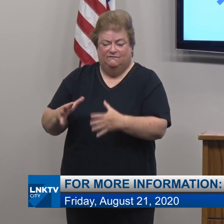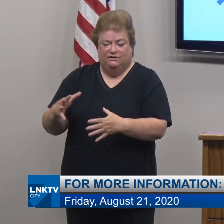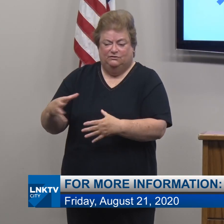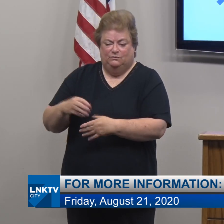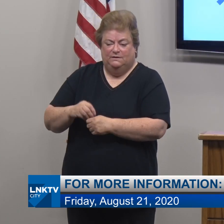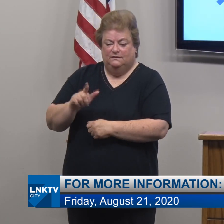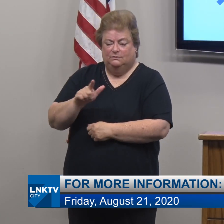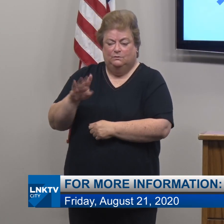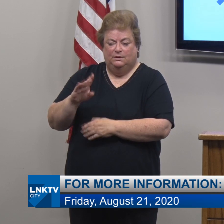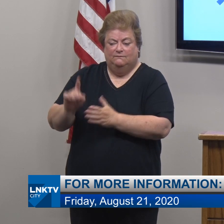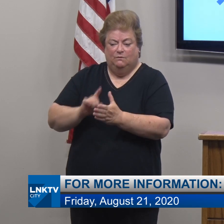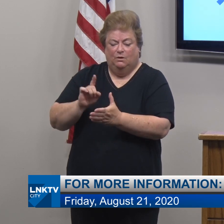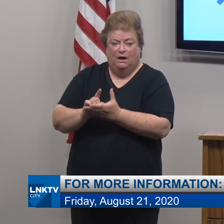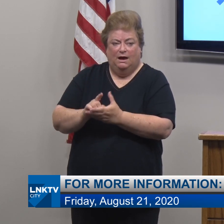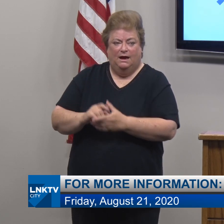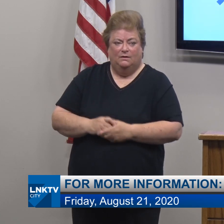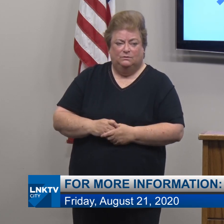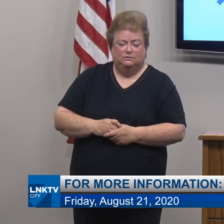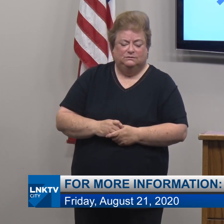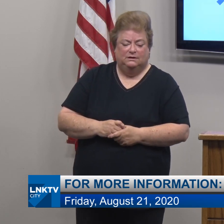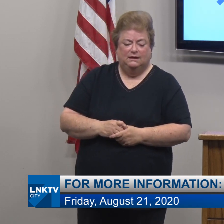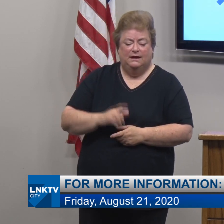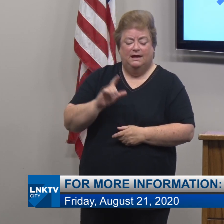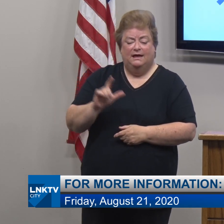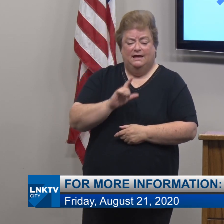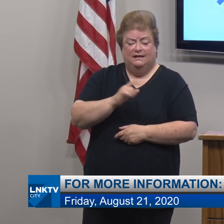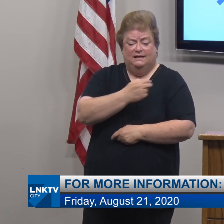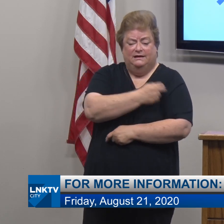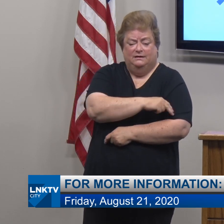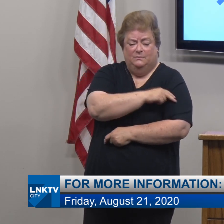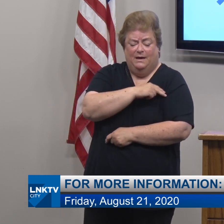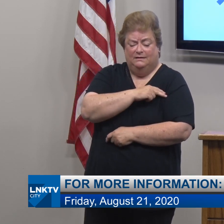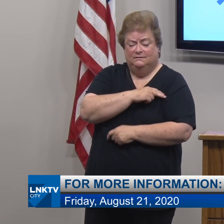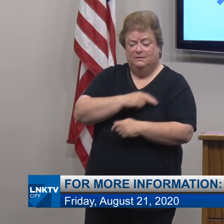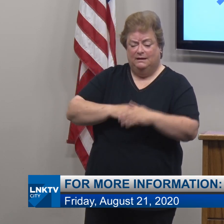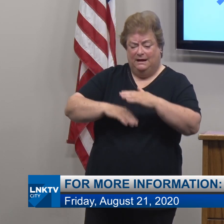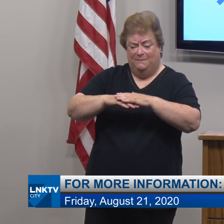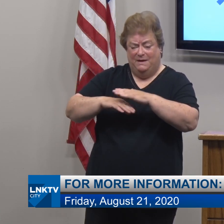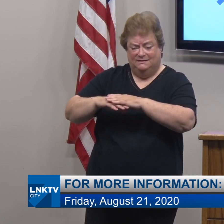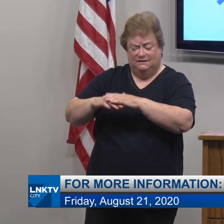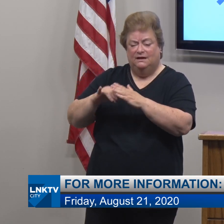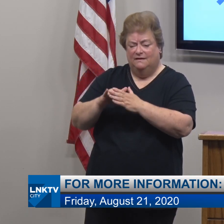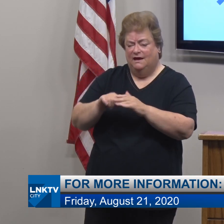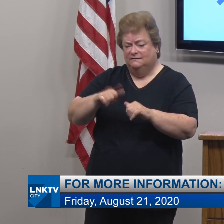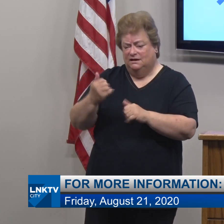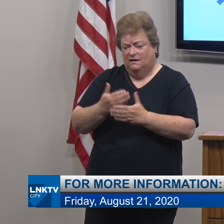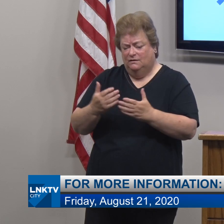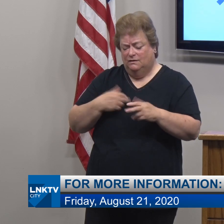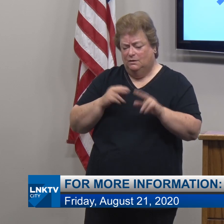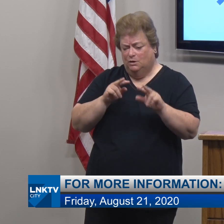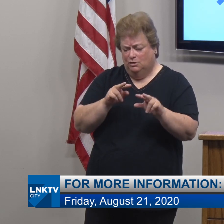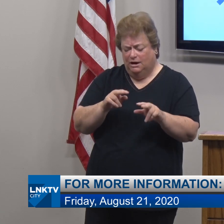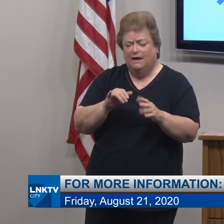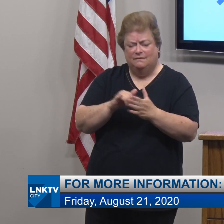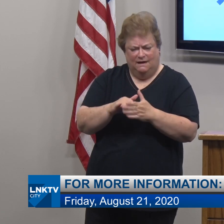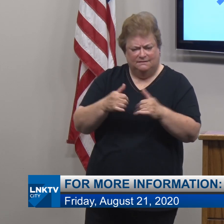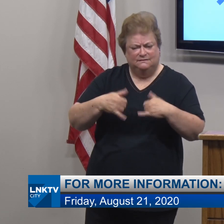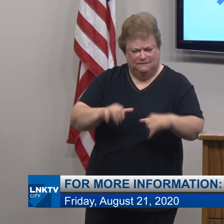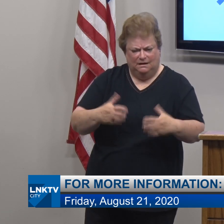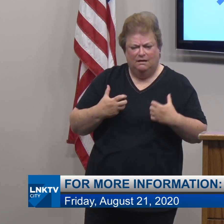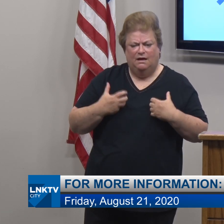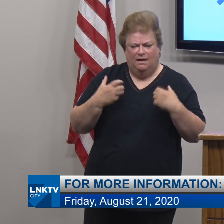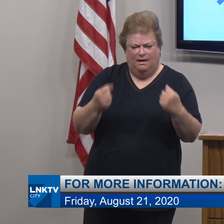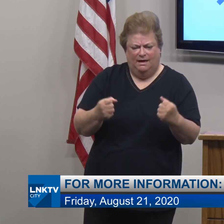24 hours. Lincoln's hospital's capacity is another thing that we look at, and that remains healthy. The number of